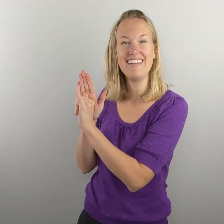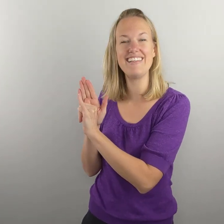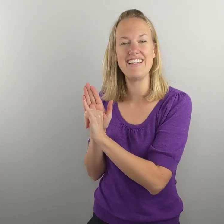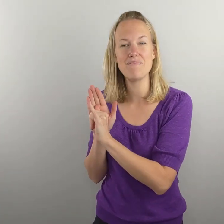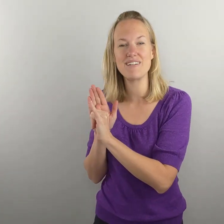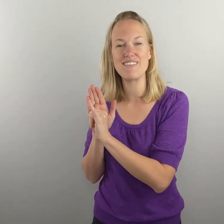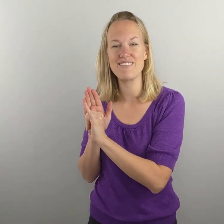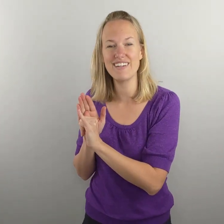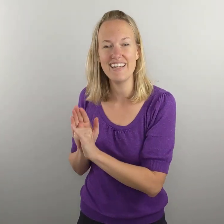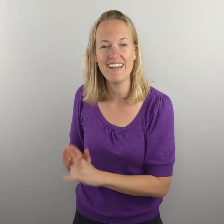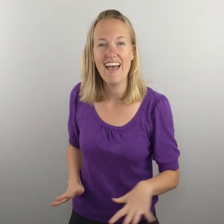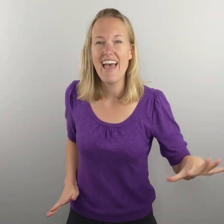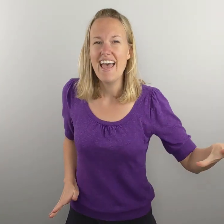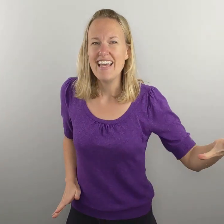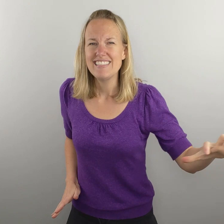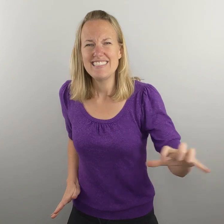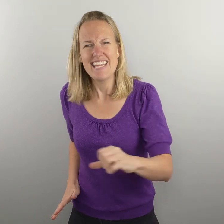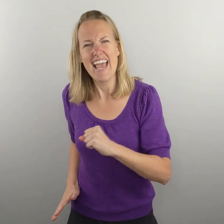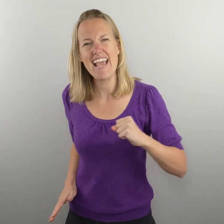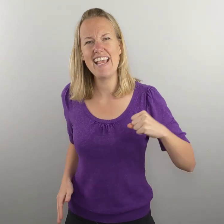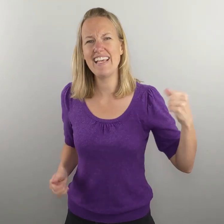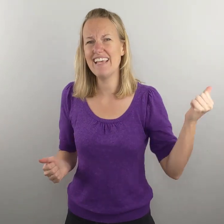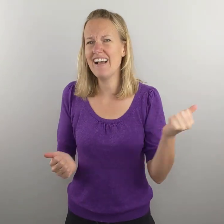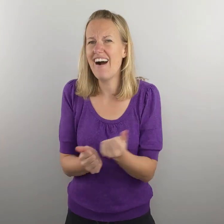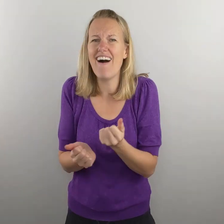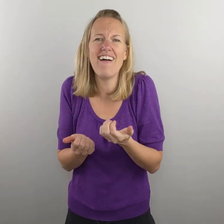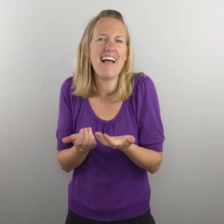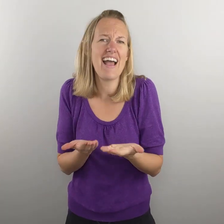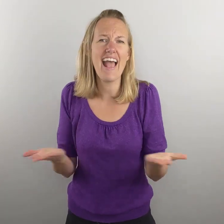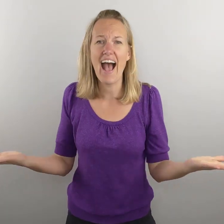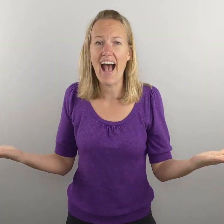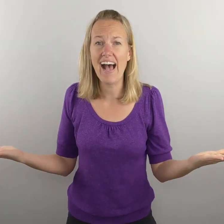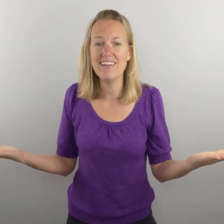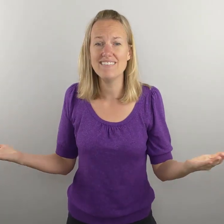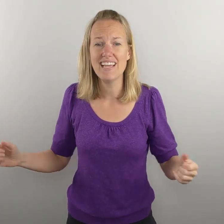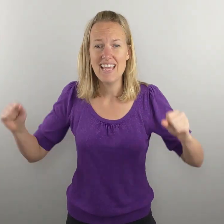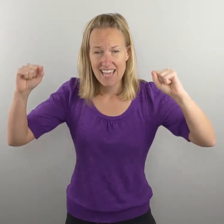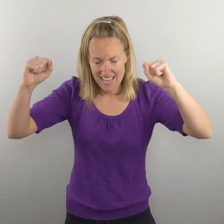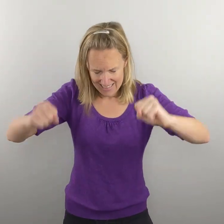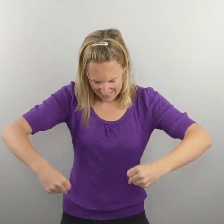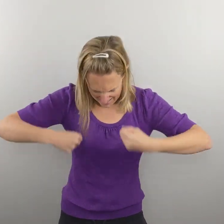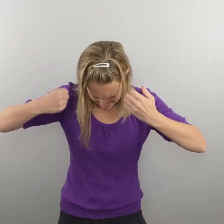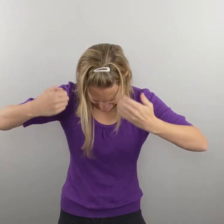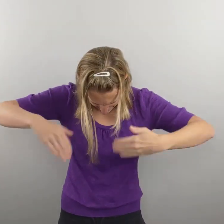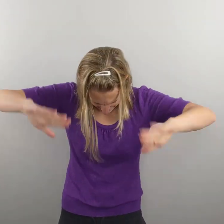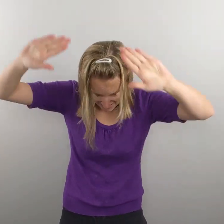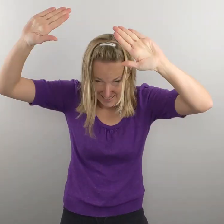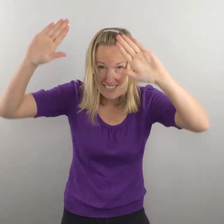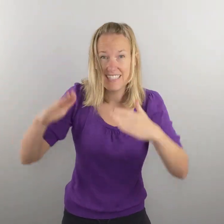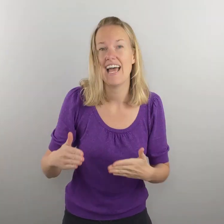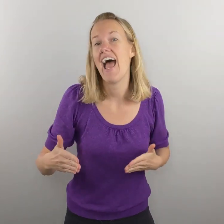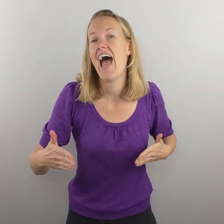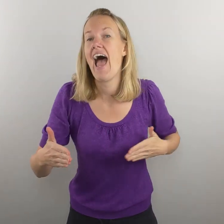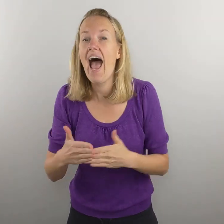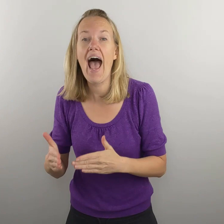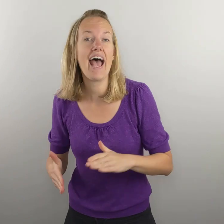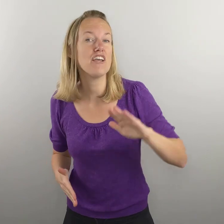And then number three, taking all I have and laying it at